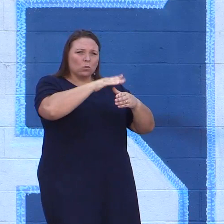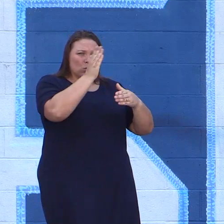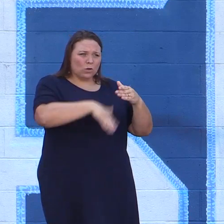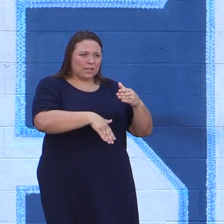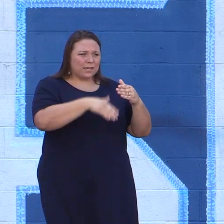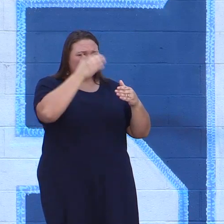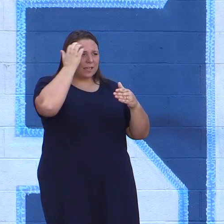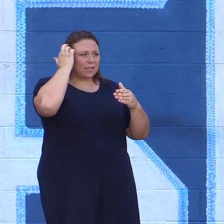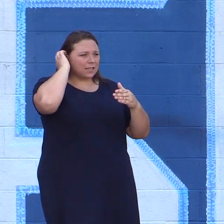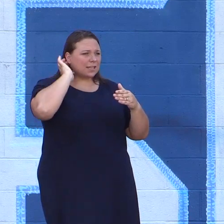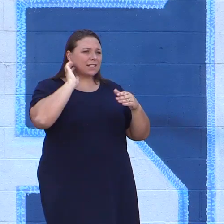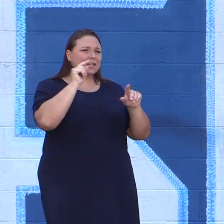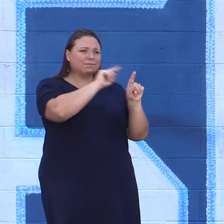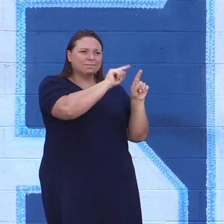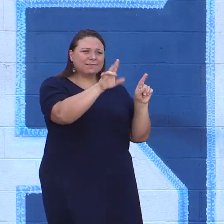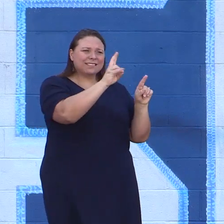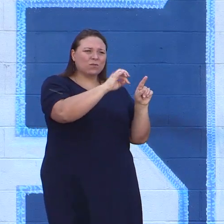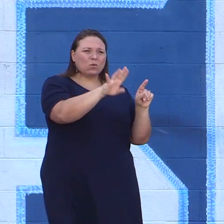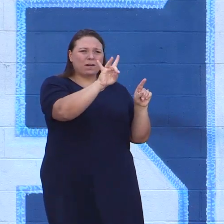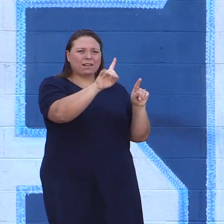about 7-8 places.